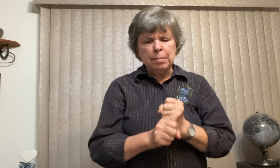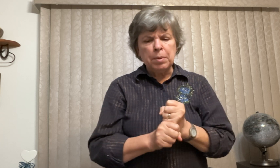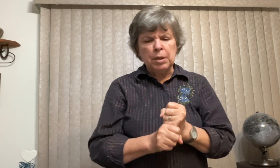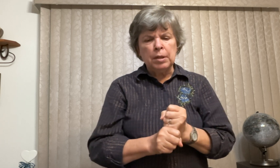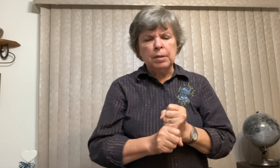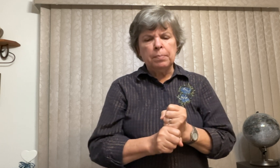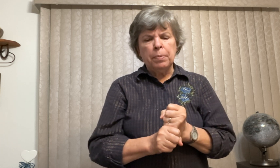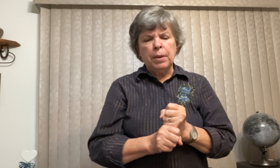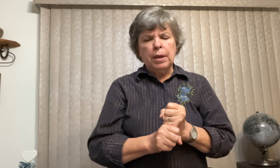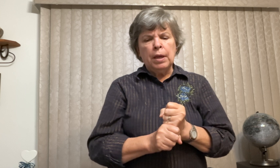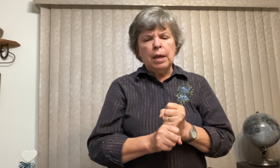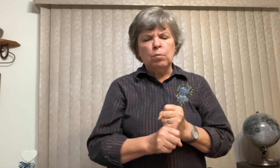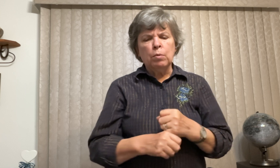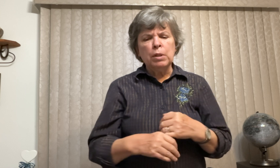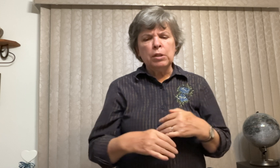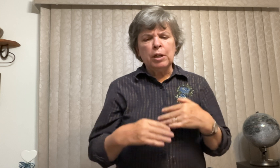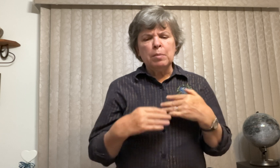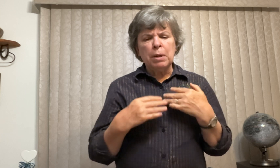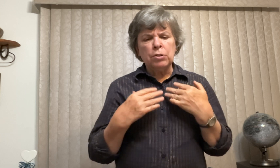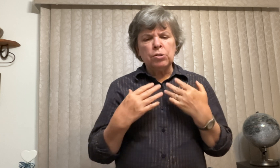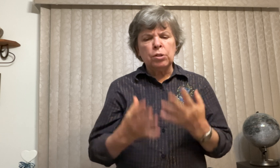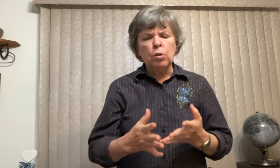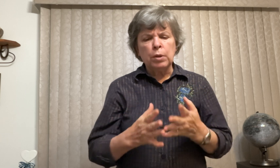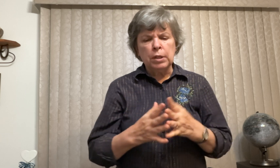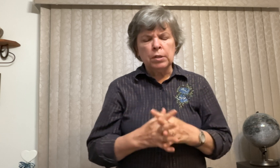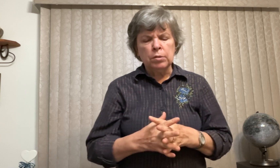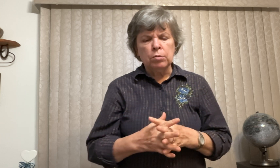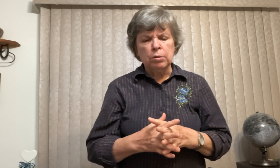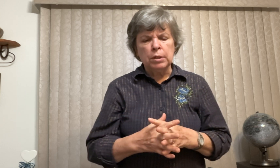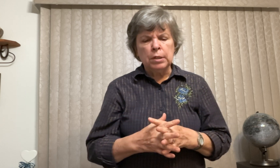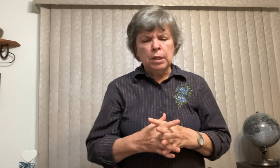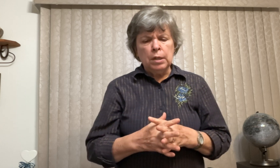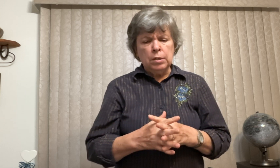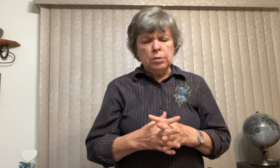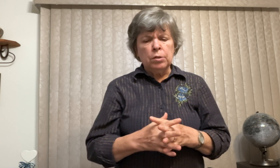something. And we're really talking about showing his glory. So